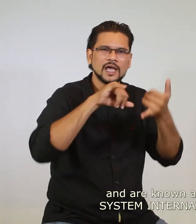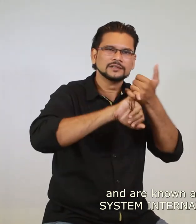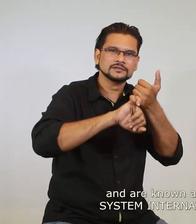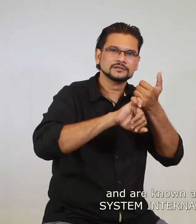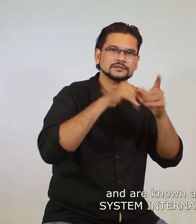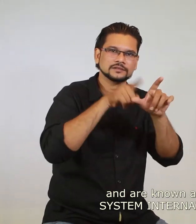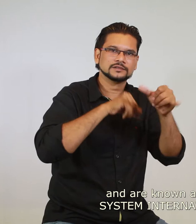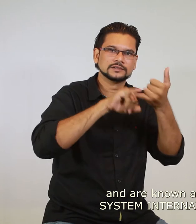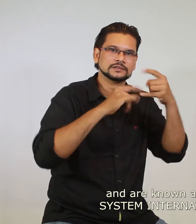International.